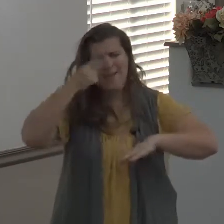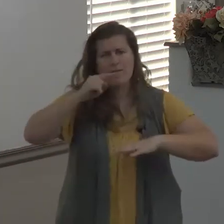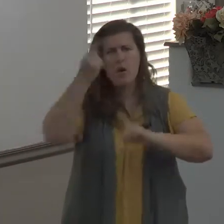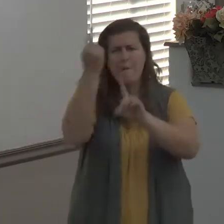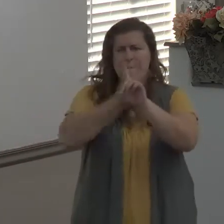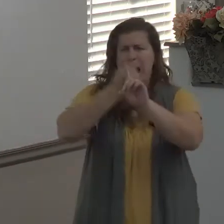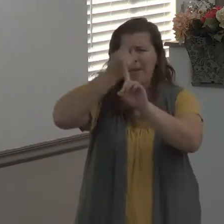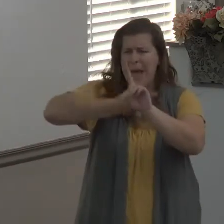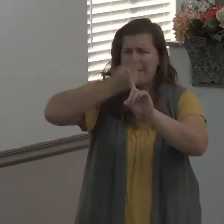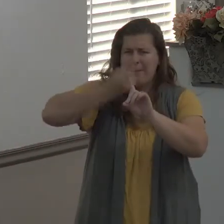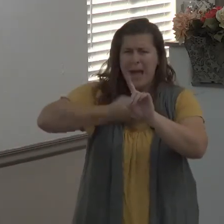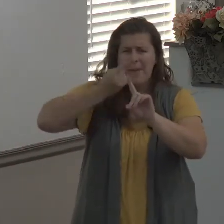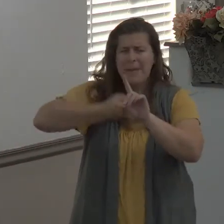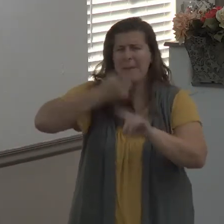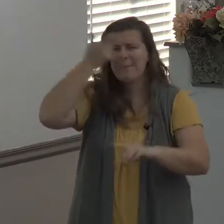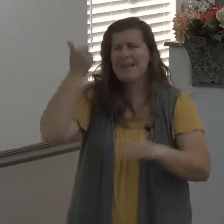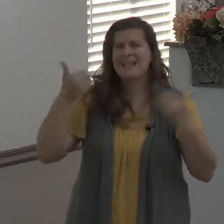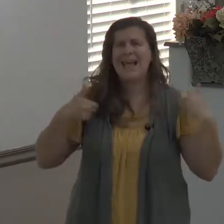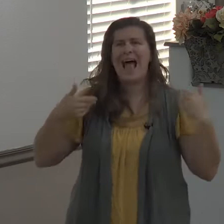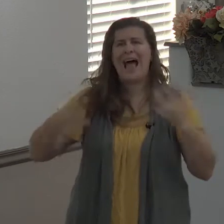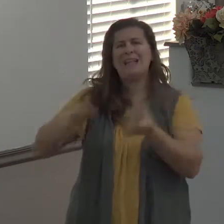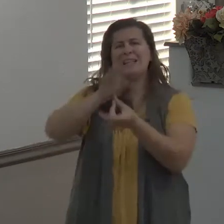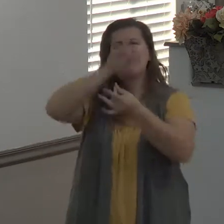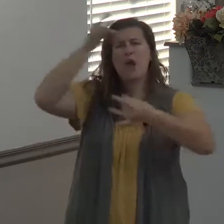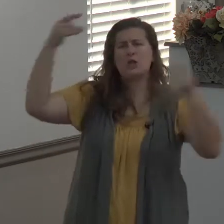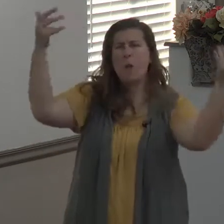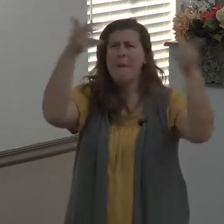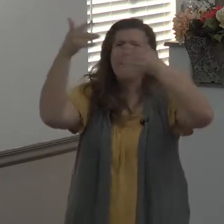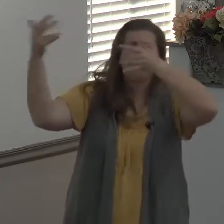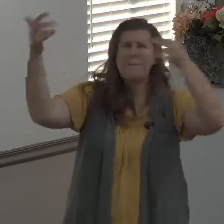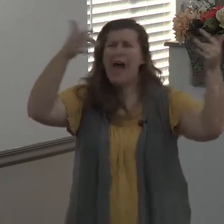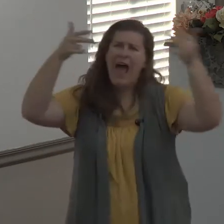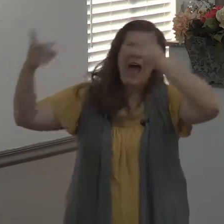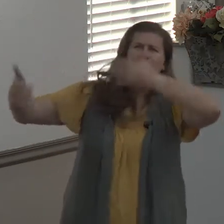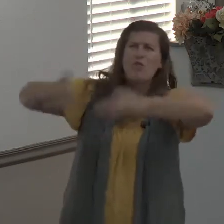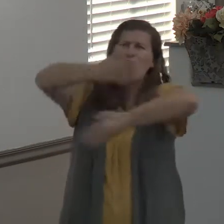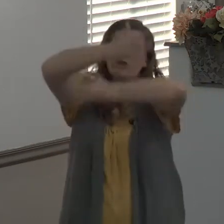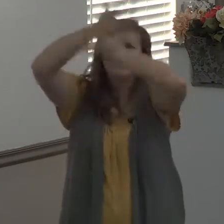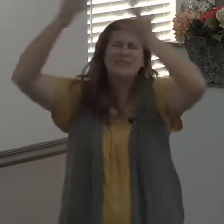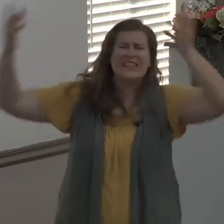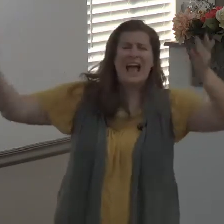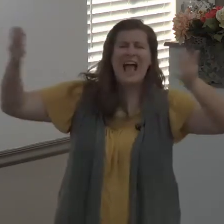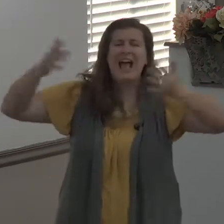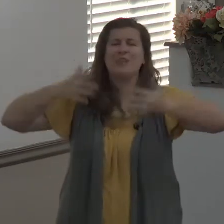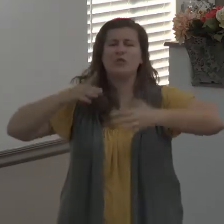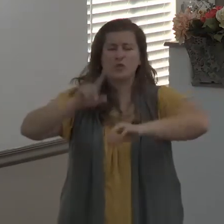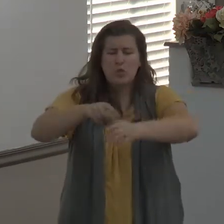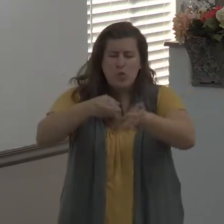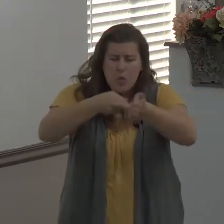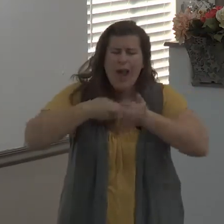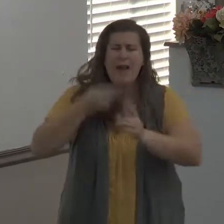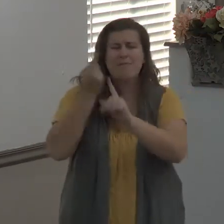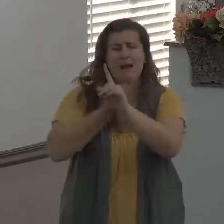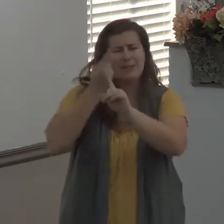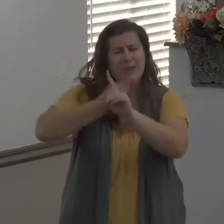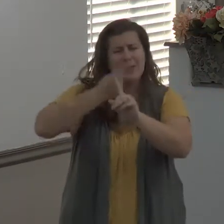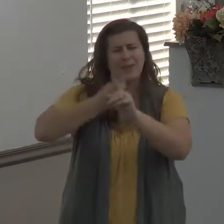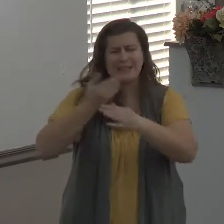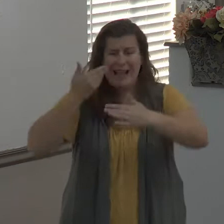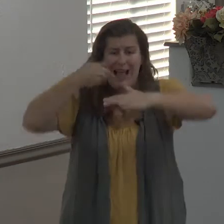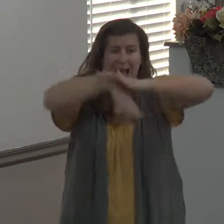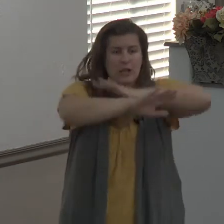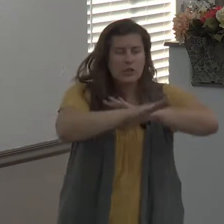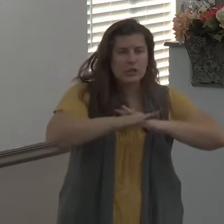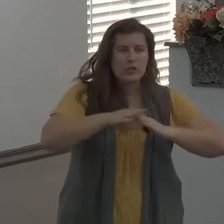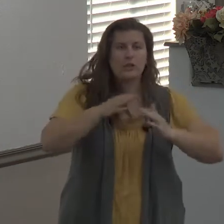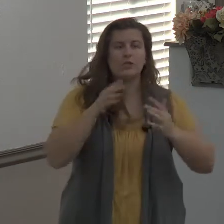angel was held up for months because he couldn't break through the spiritual battle that was waging above him. And